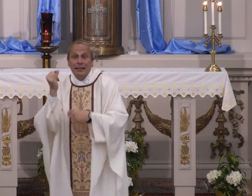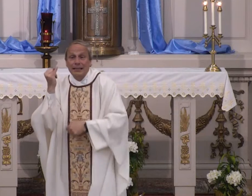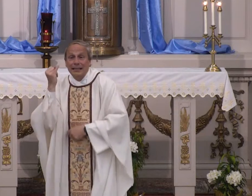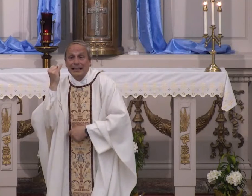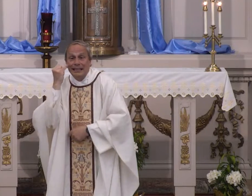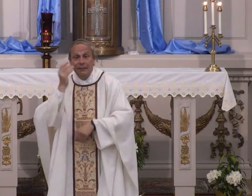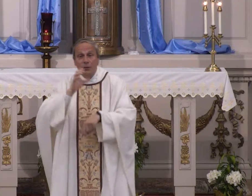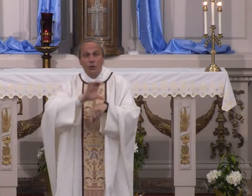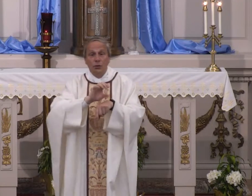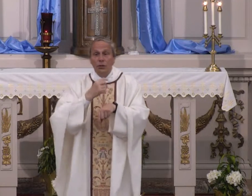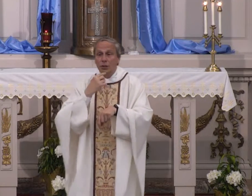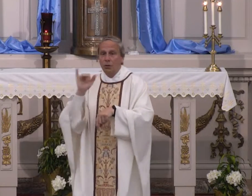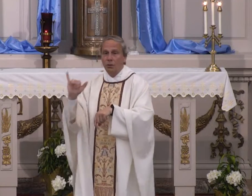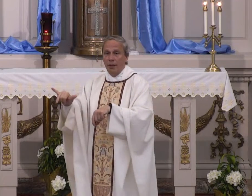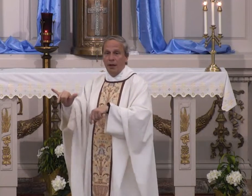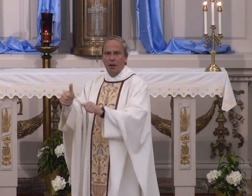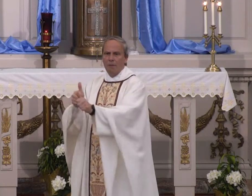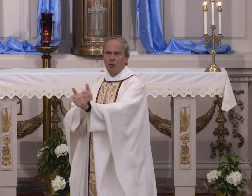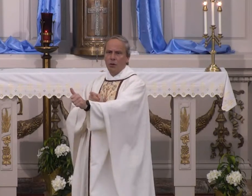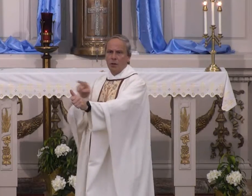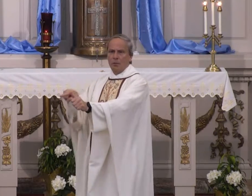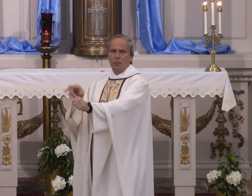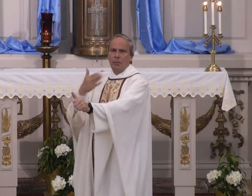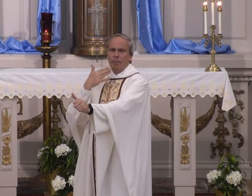officially a saint.